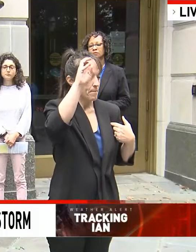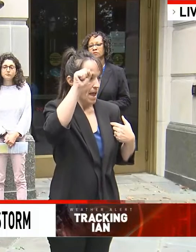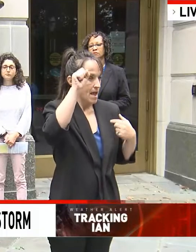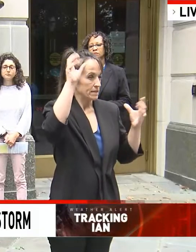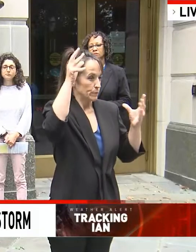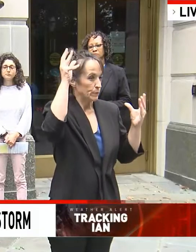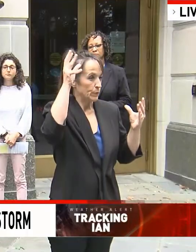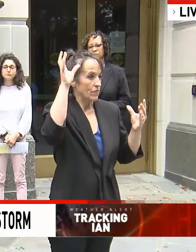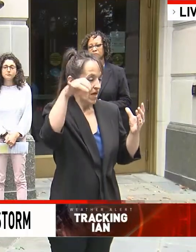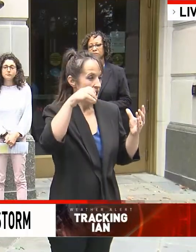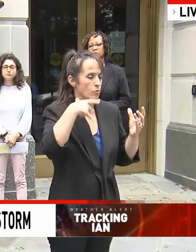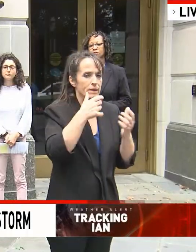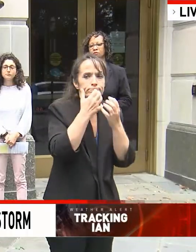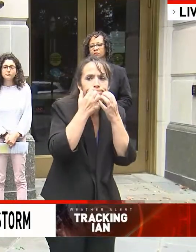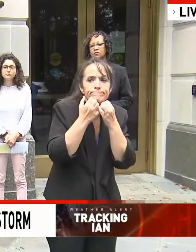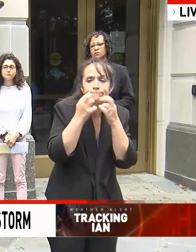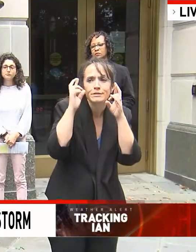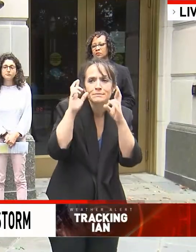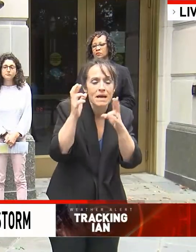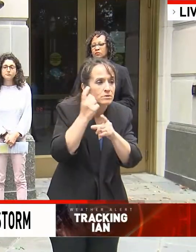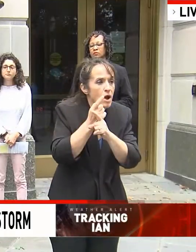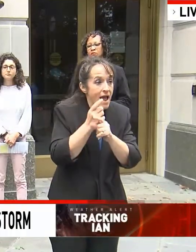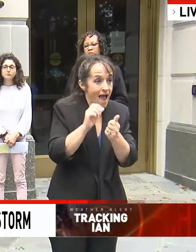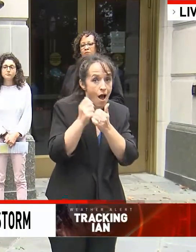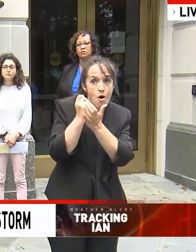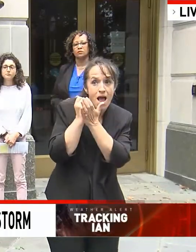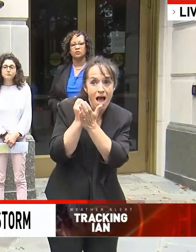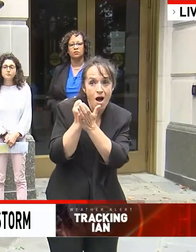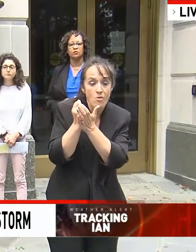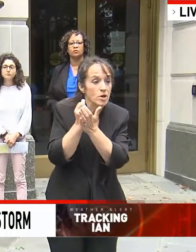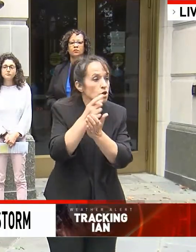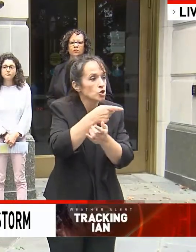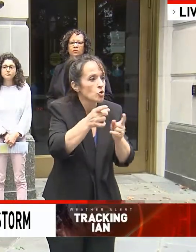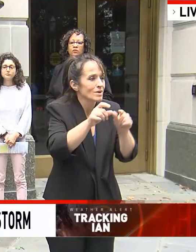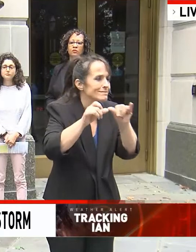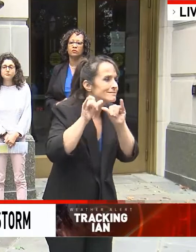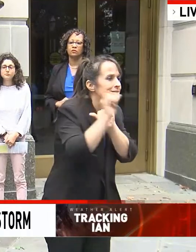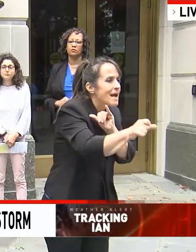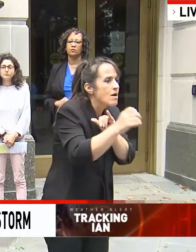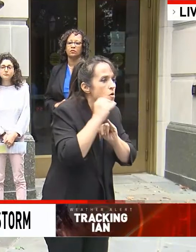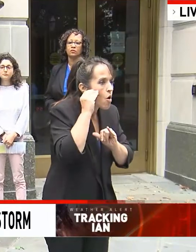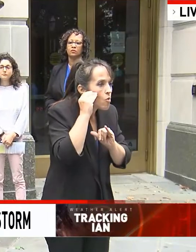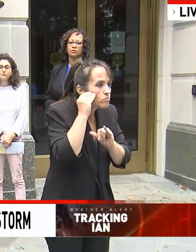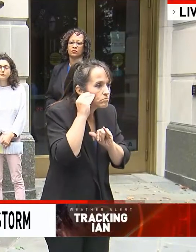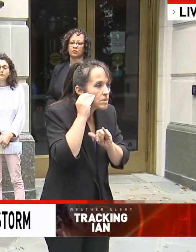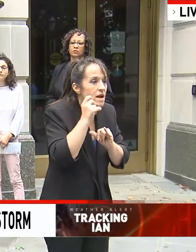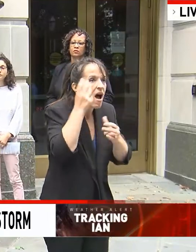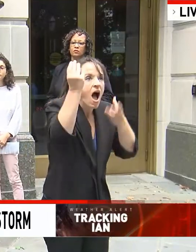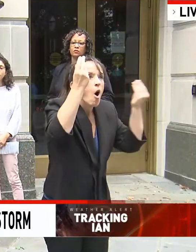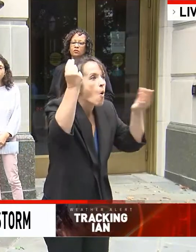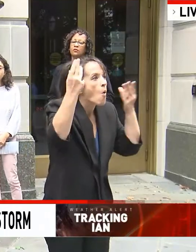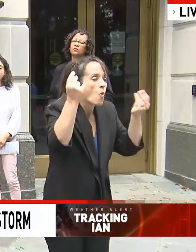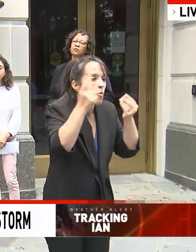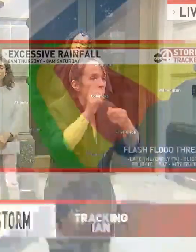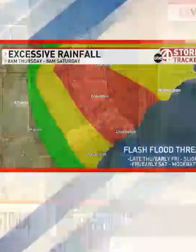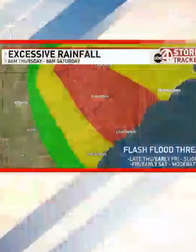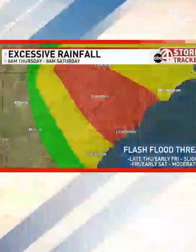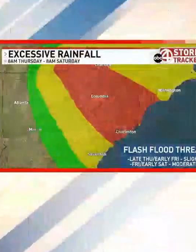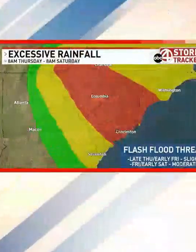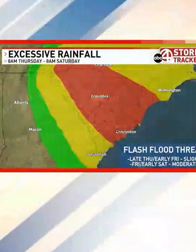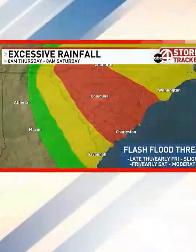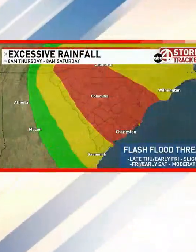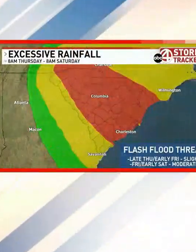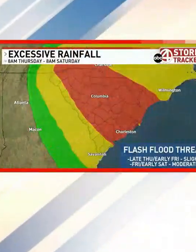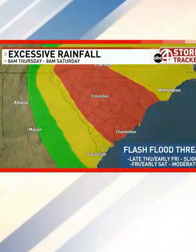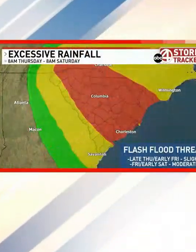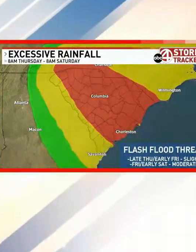is to stay home and stay out of harm's way. They're going to be ready to answer the